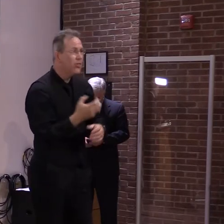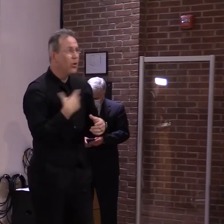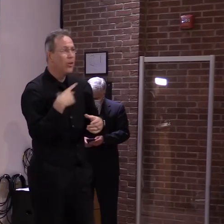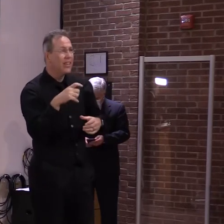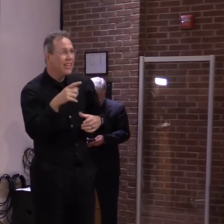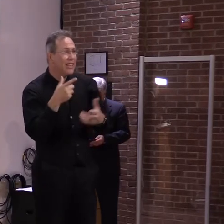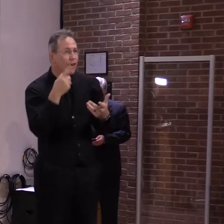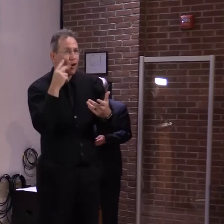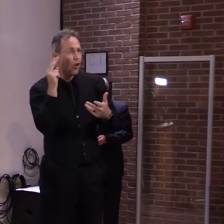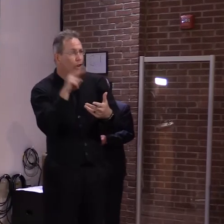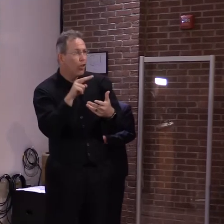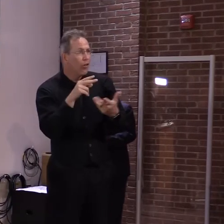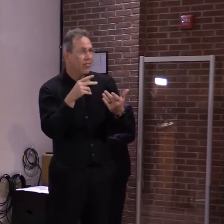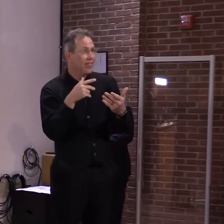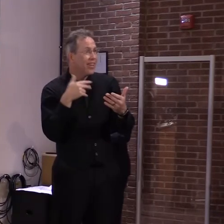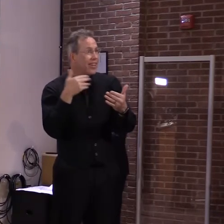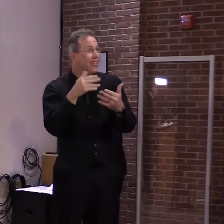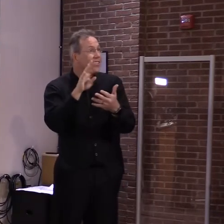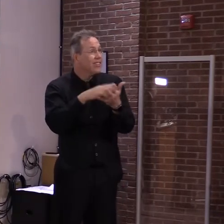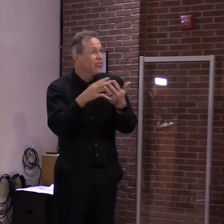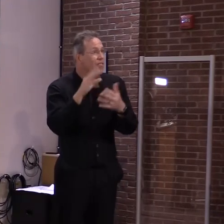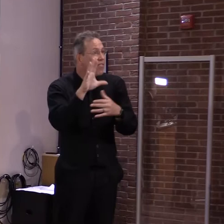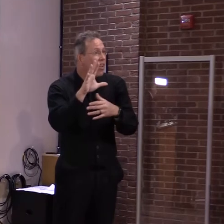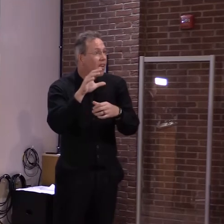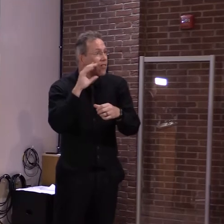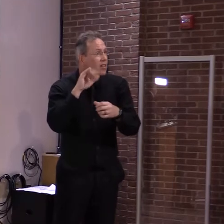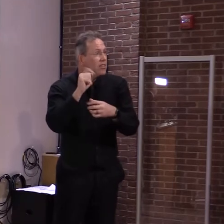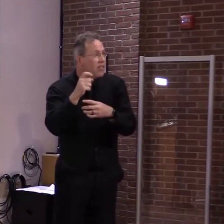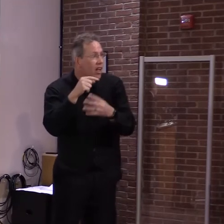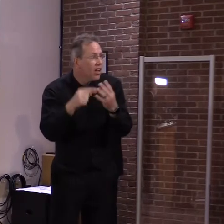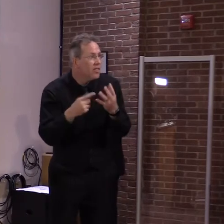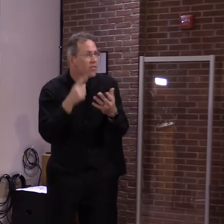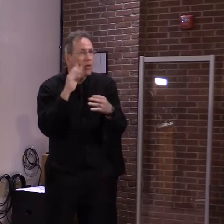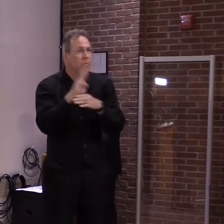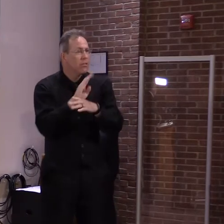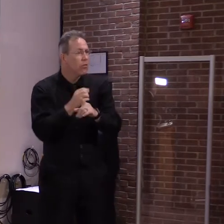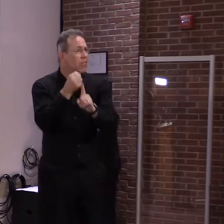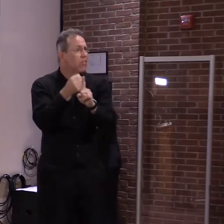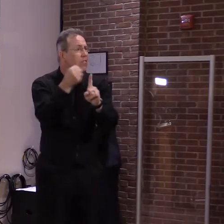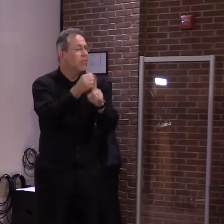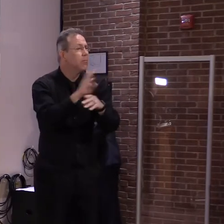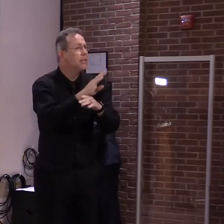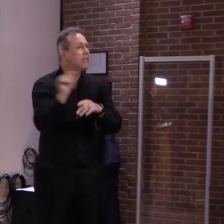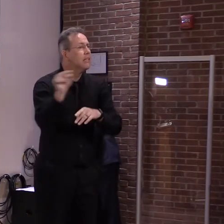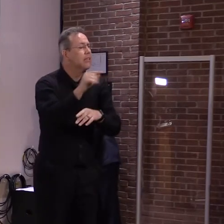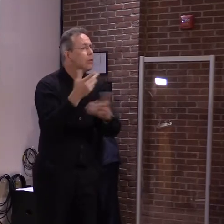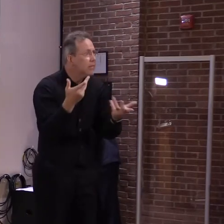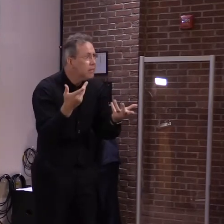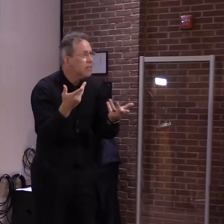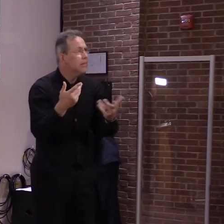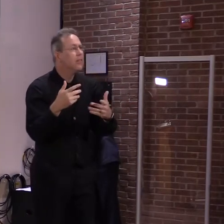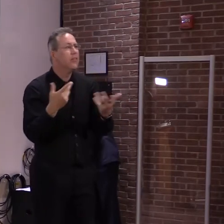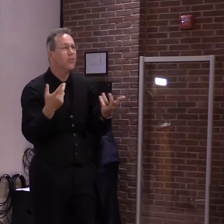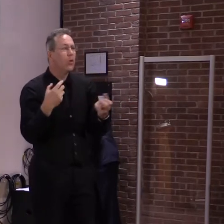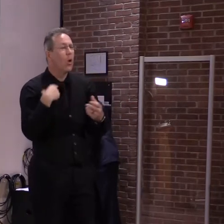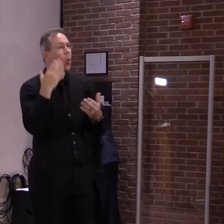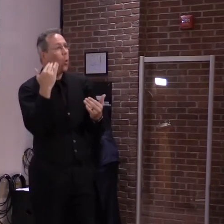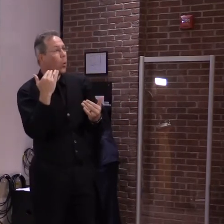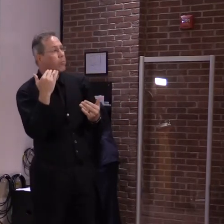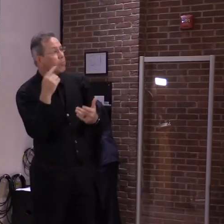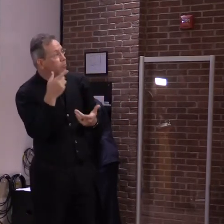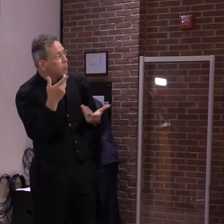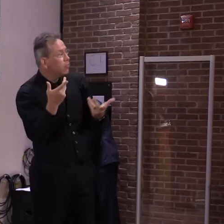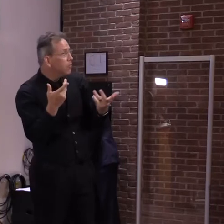cost already impacted businesses a lot more money. And so we're hopeful that they will see their way